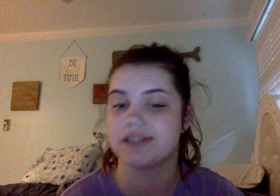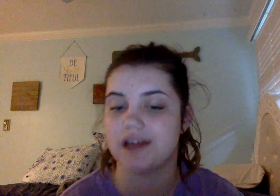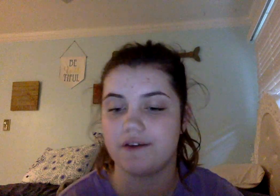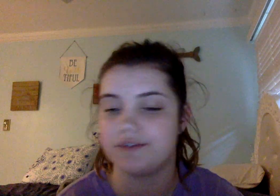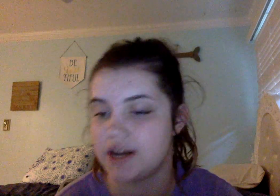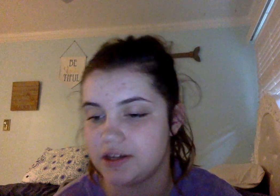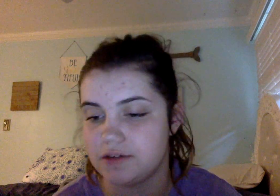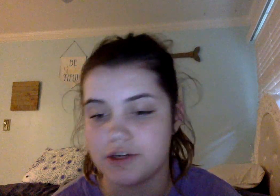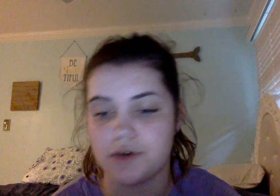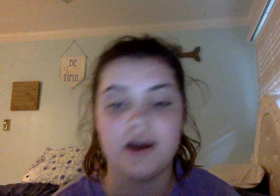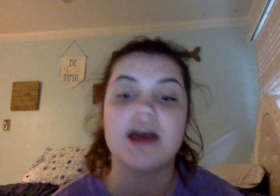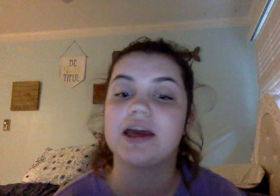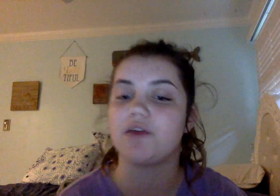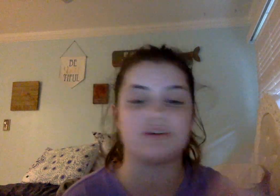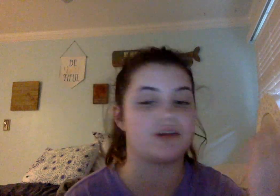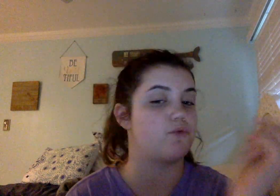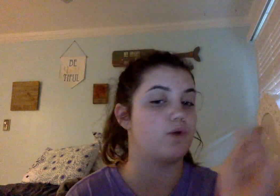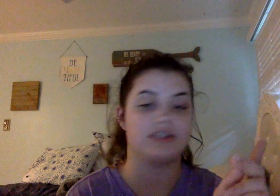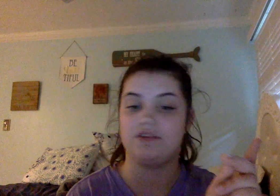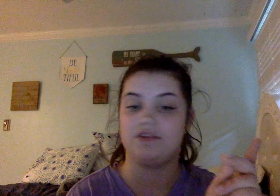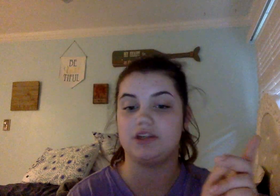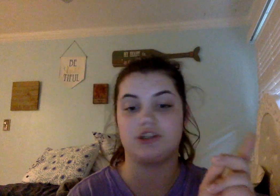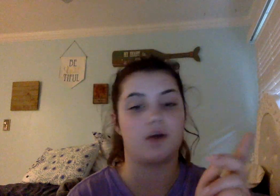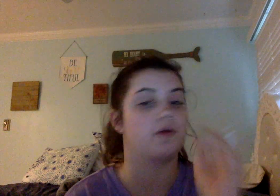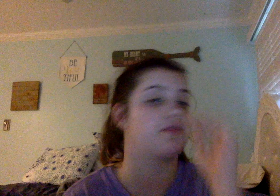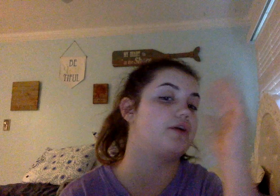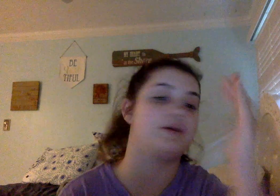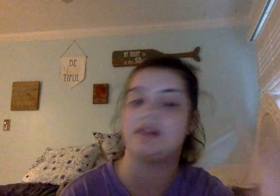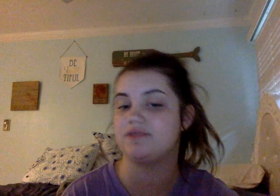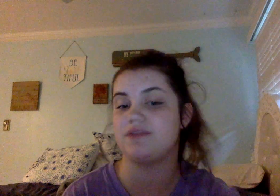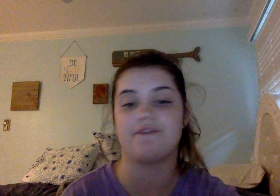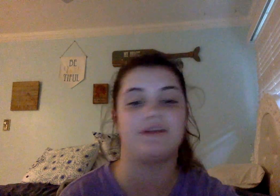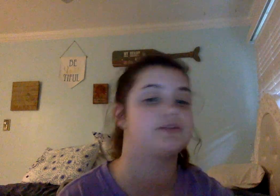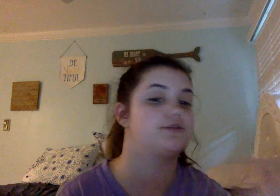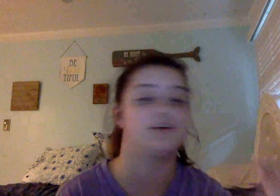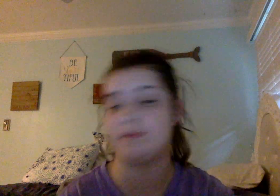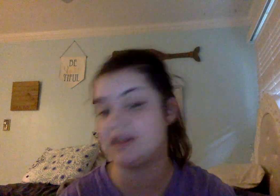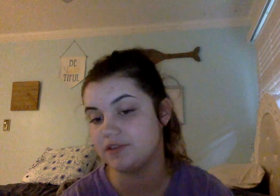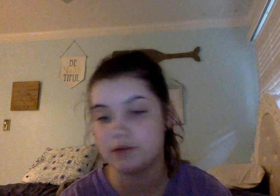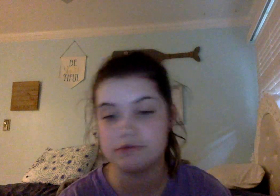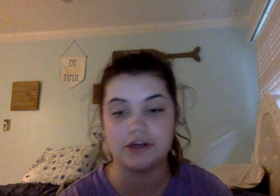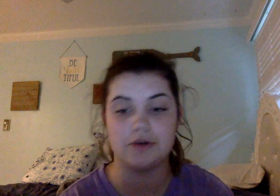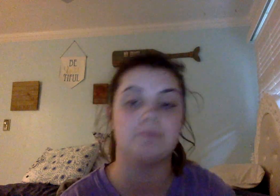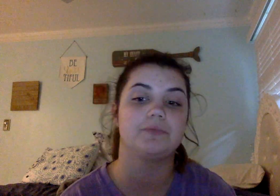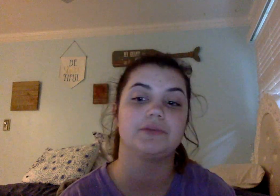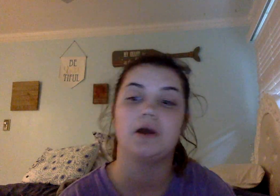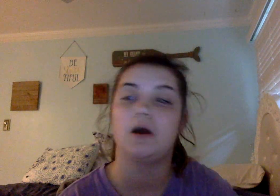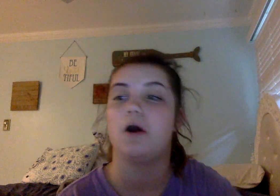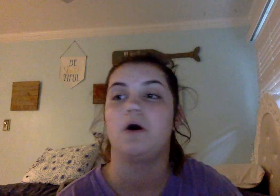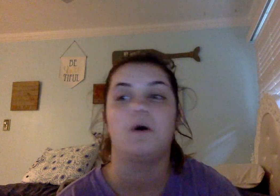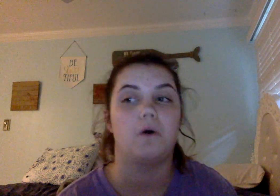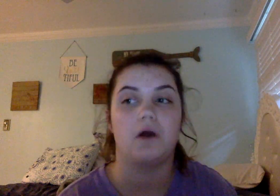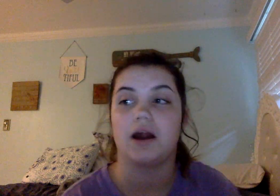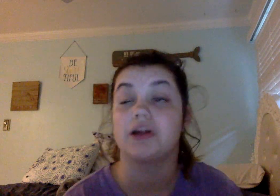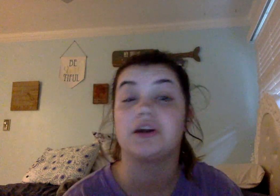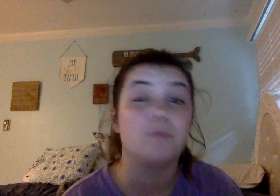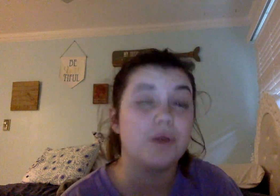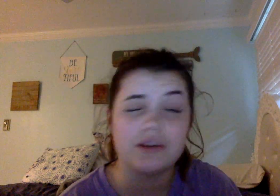of studying you do, give yourself one TV show, or 30 minutes of Netflix, or 30 minutes of YouTube. Or when you